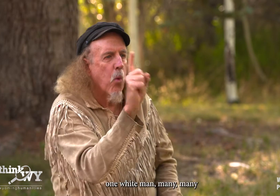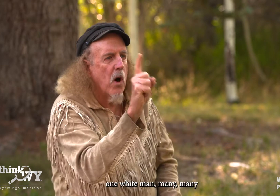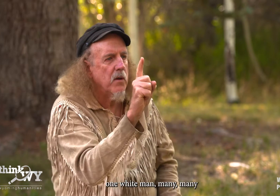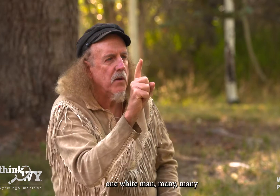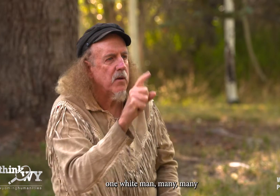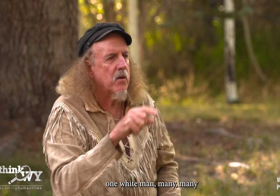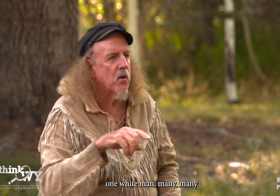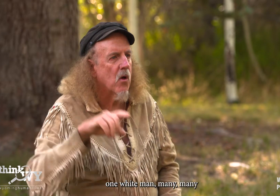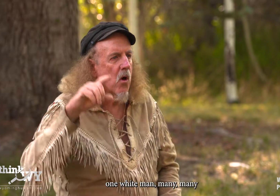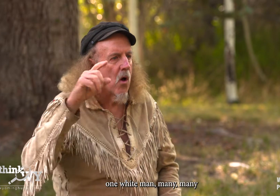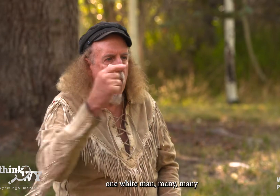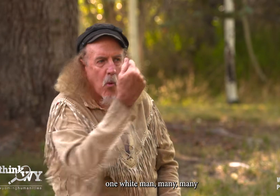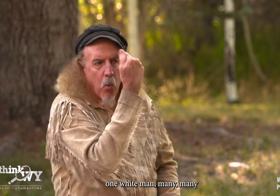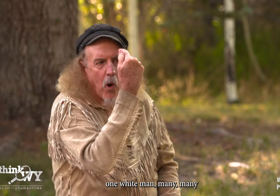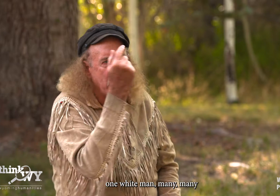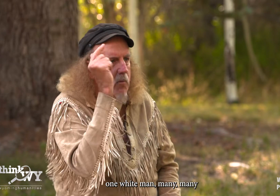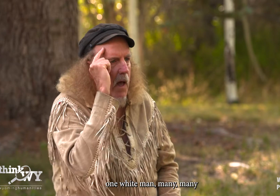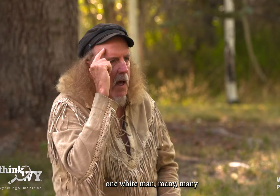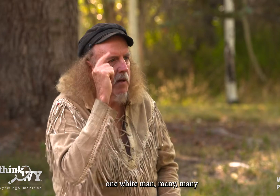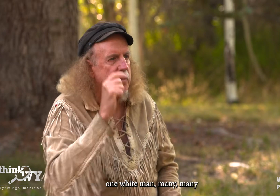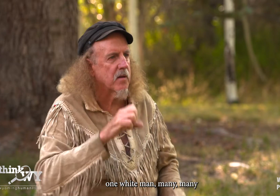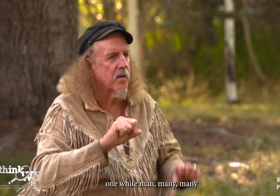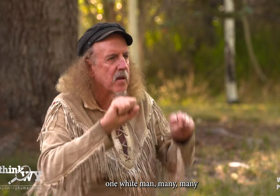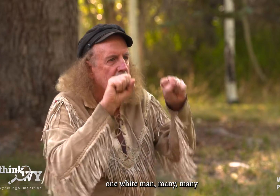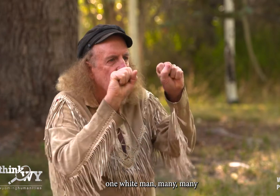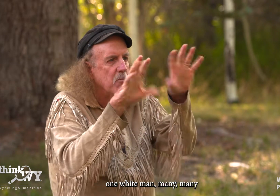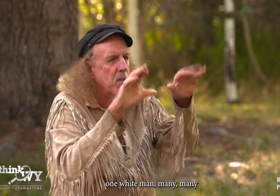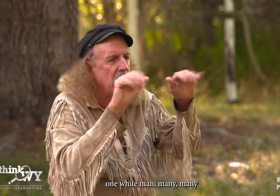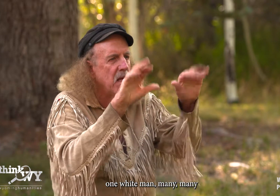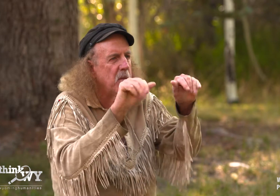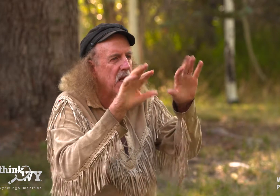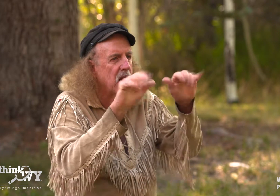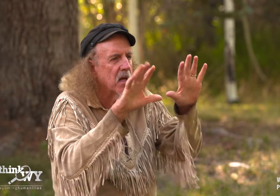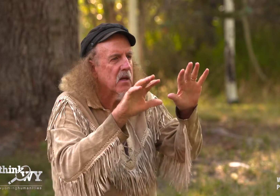One white man, many, many